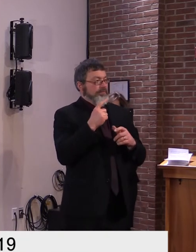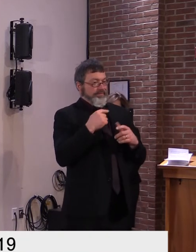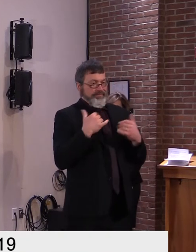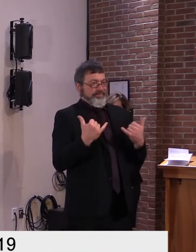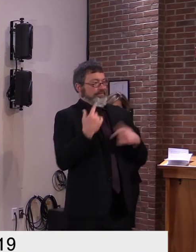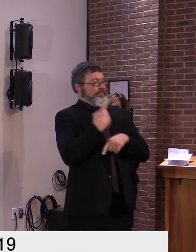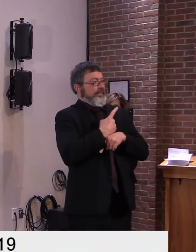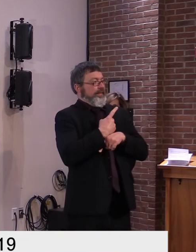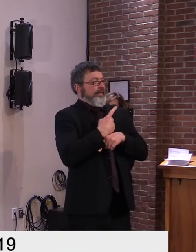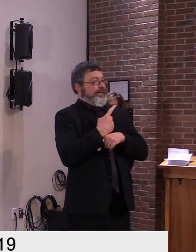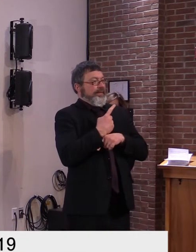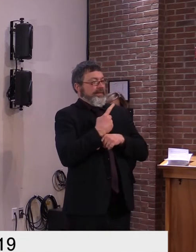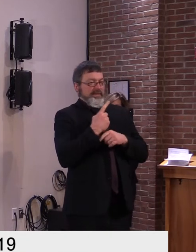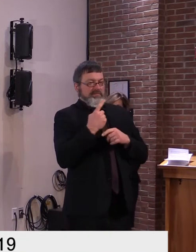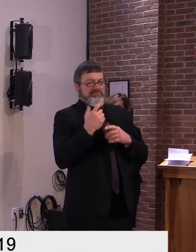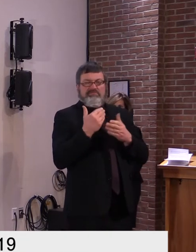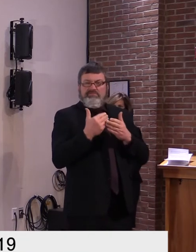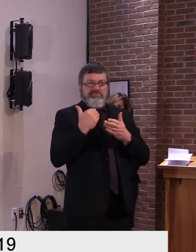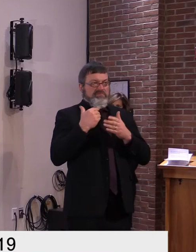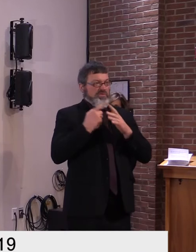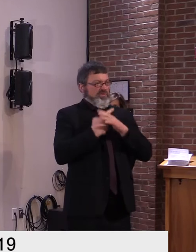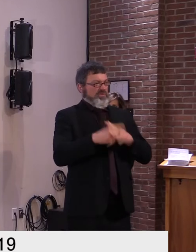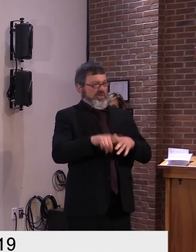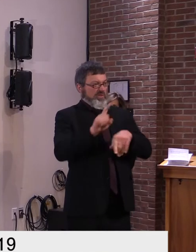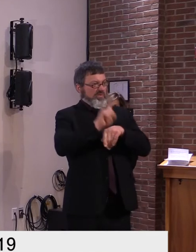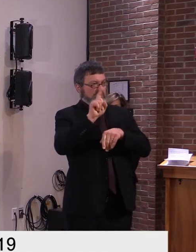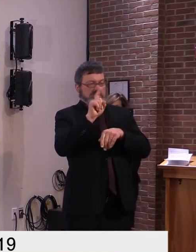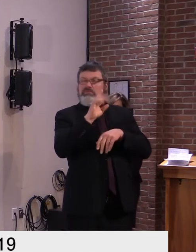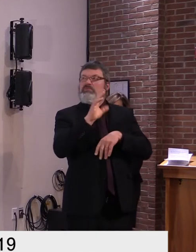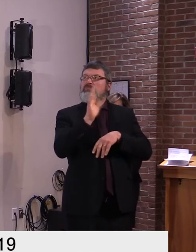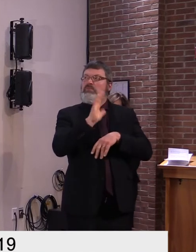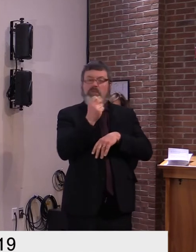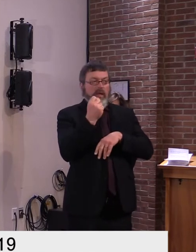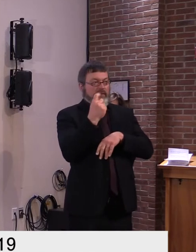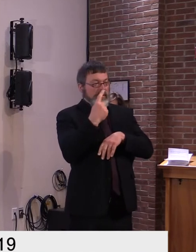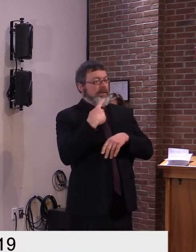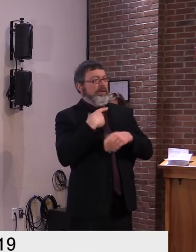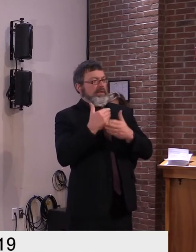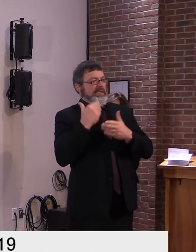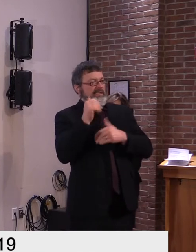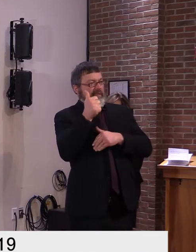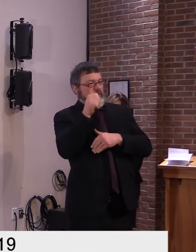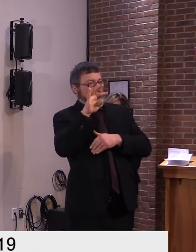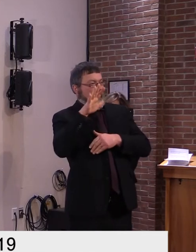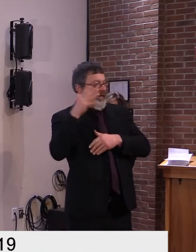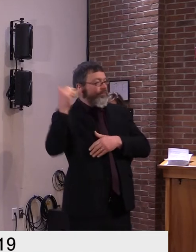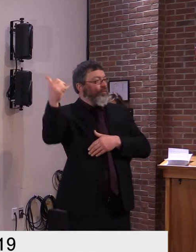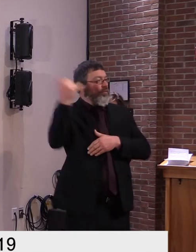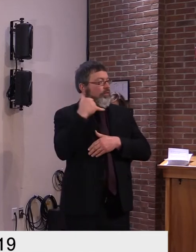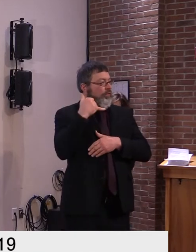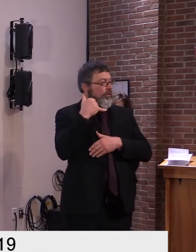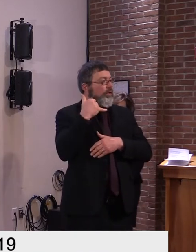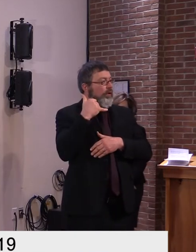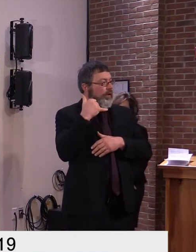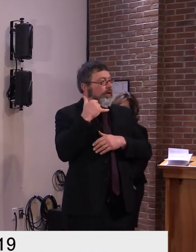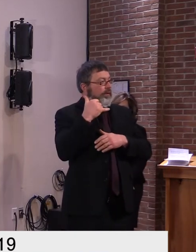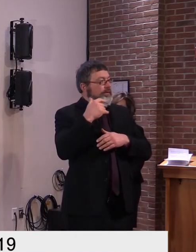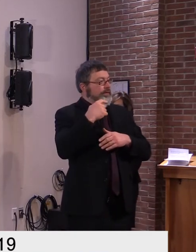news that our allotment would be reduced as well. And I'll let Dr. Levine talk about that a little